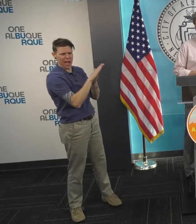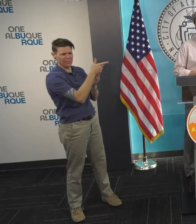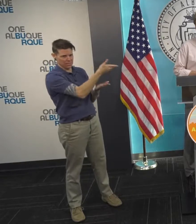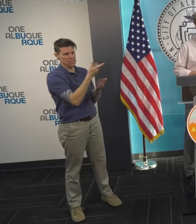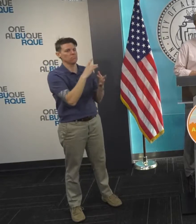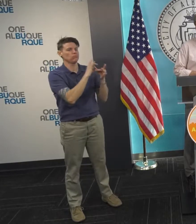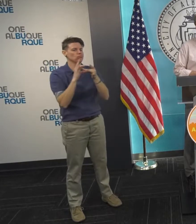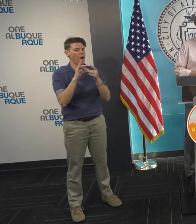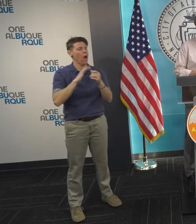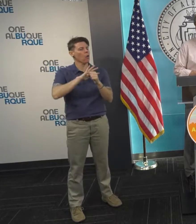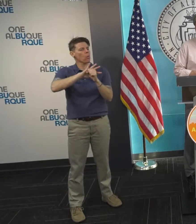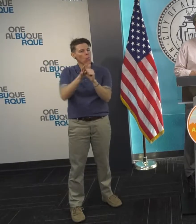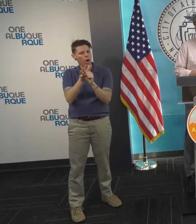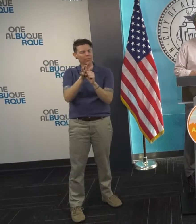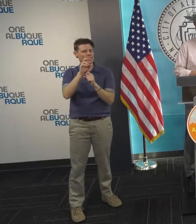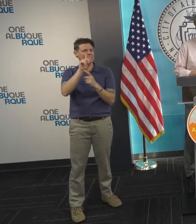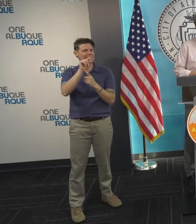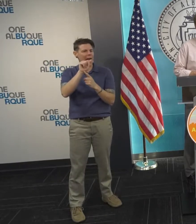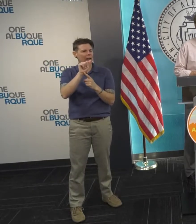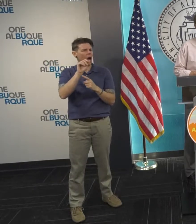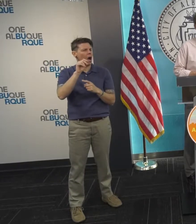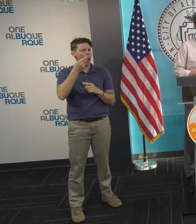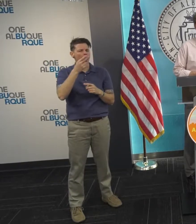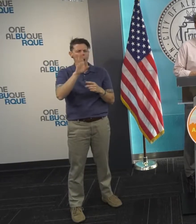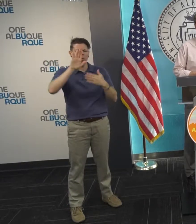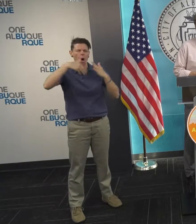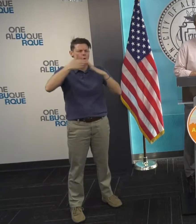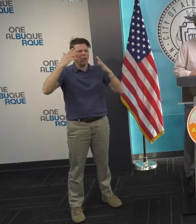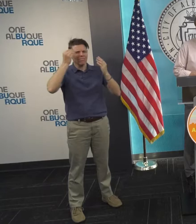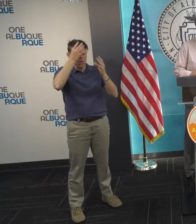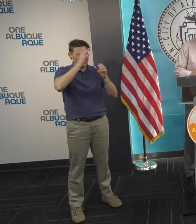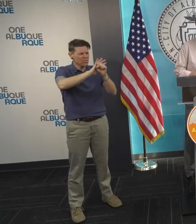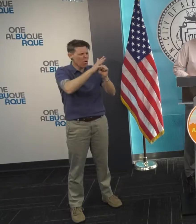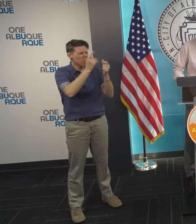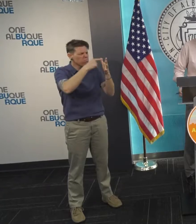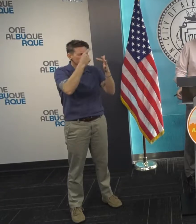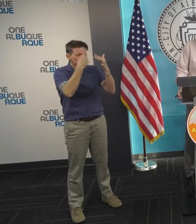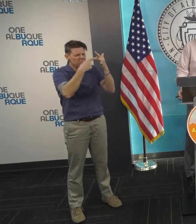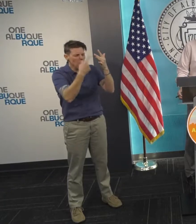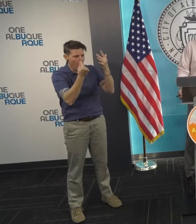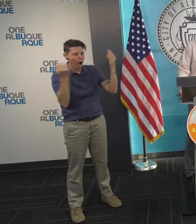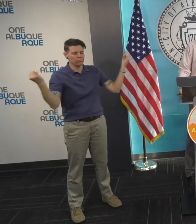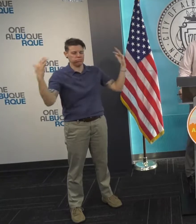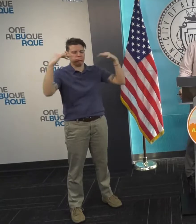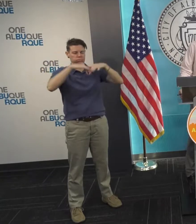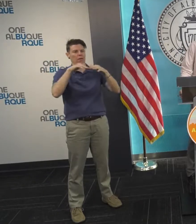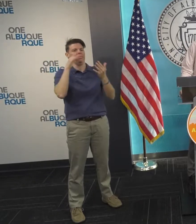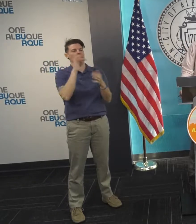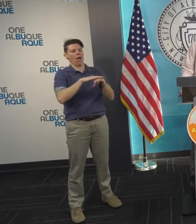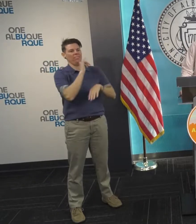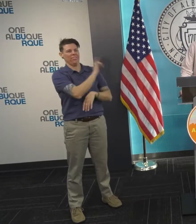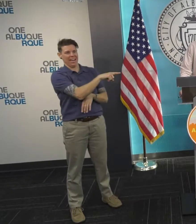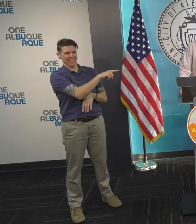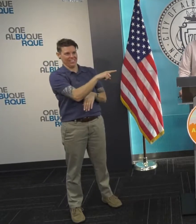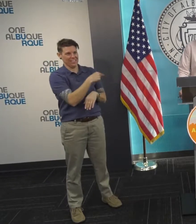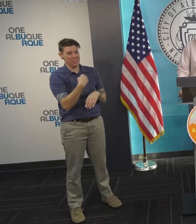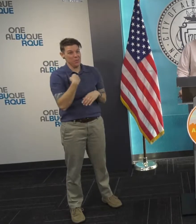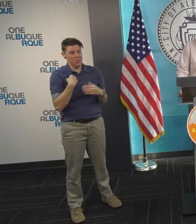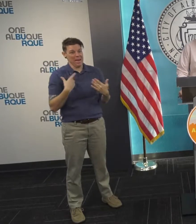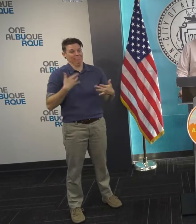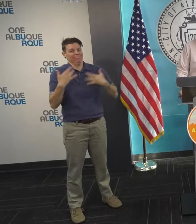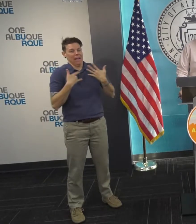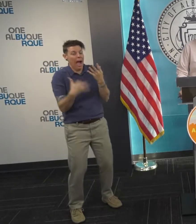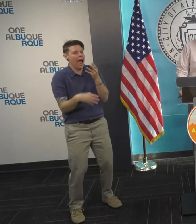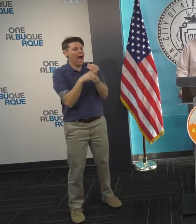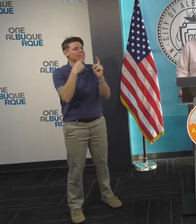of information for folks who want to see all things Corona, and now you can also see some of the good things that are happening, including volunteer